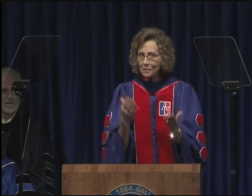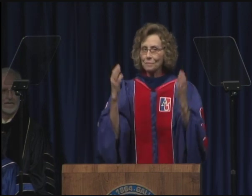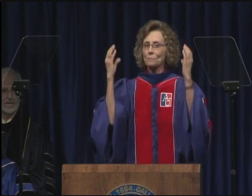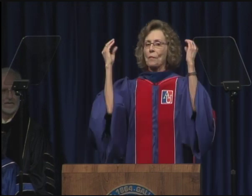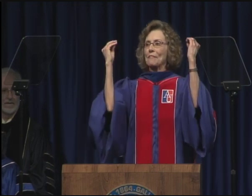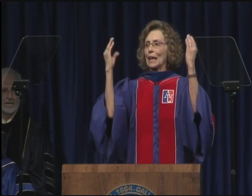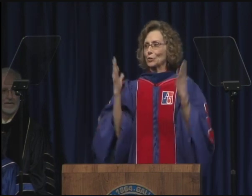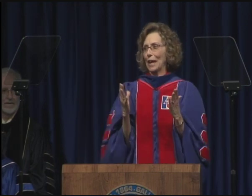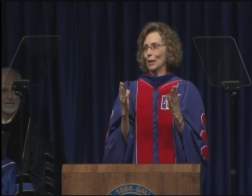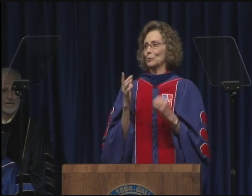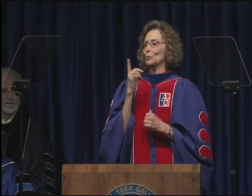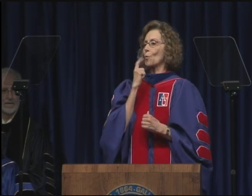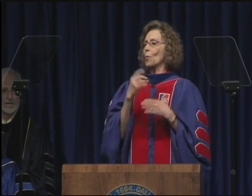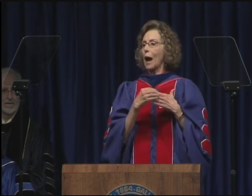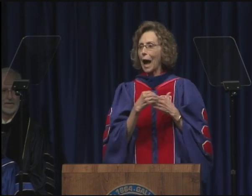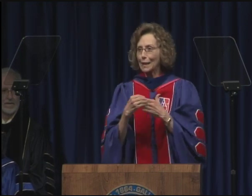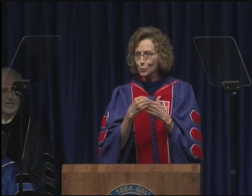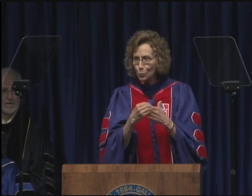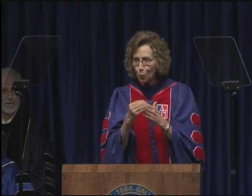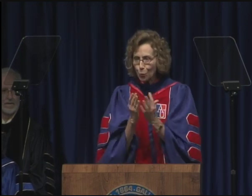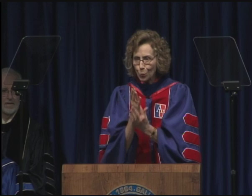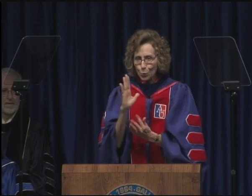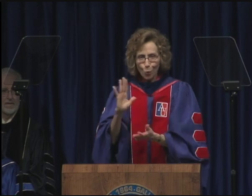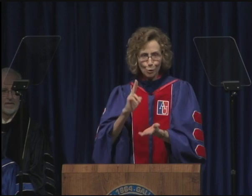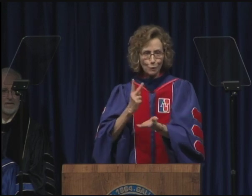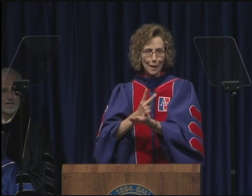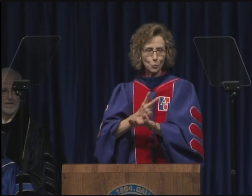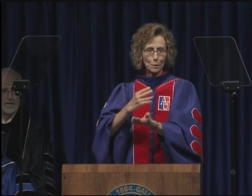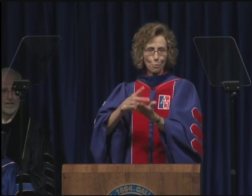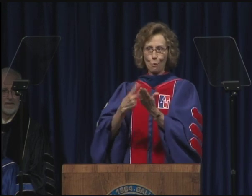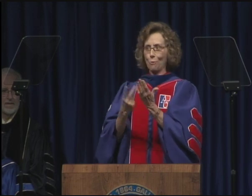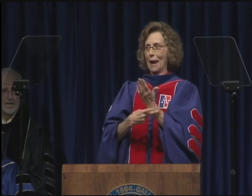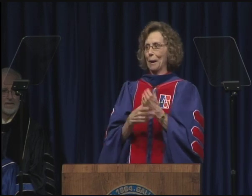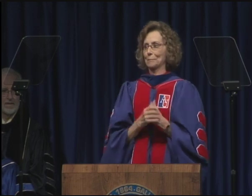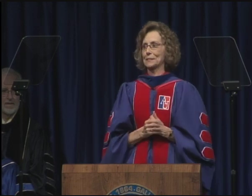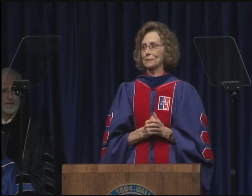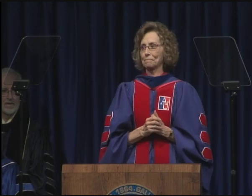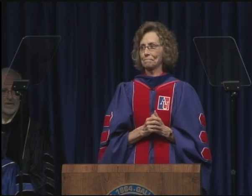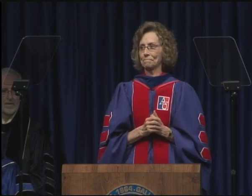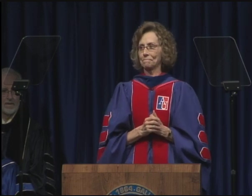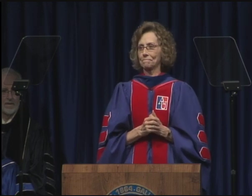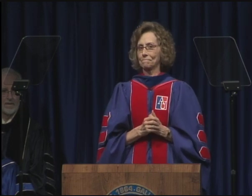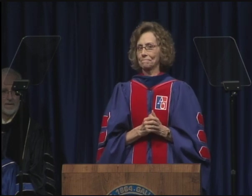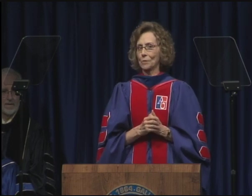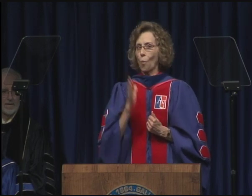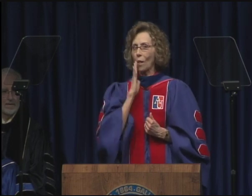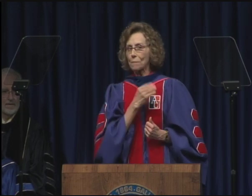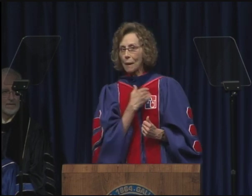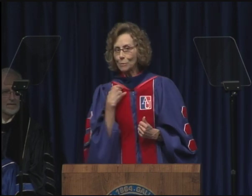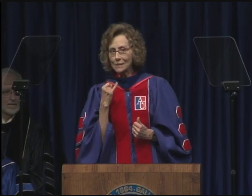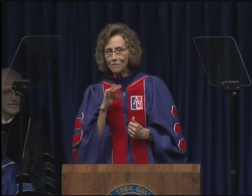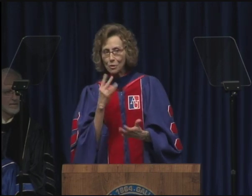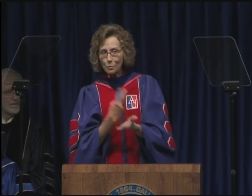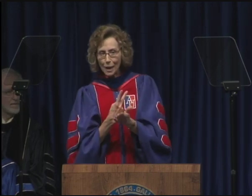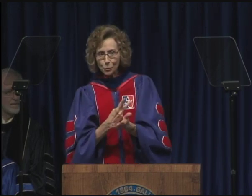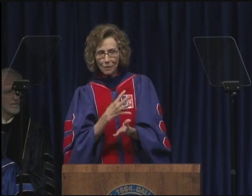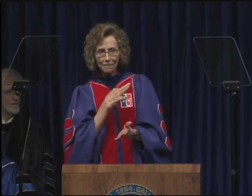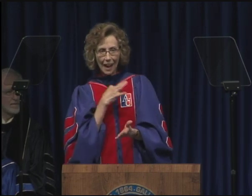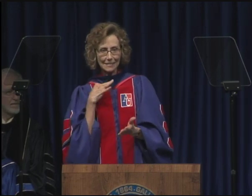thank the educators who've guided you through your graduate studies. Would the members of the